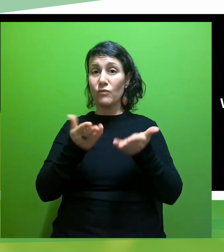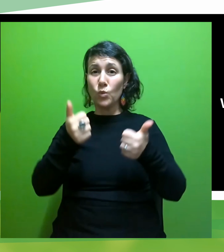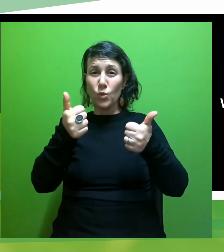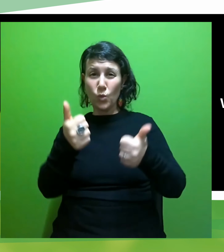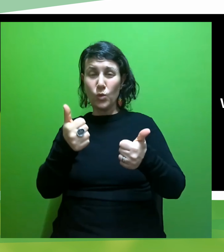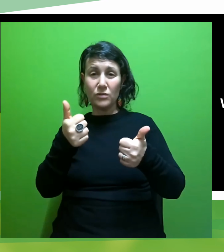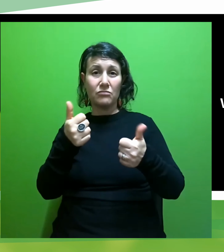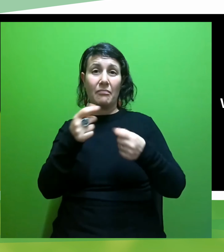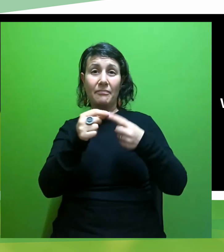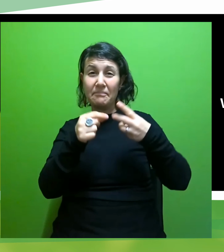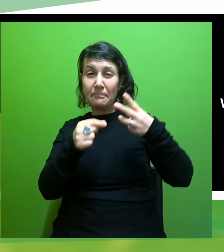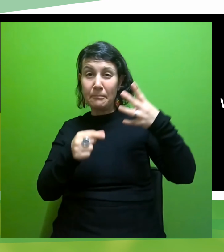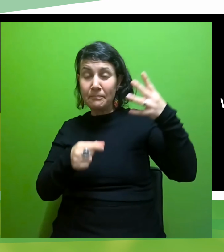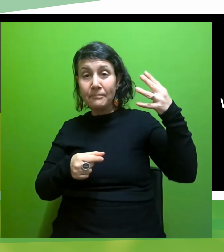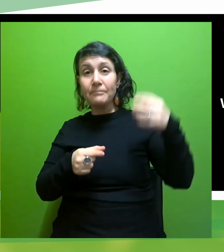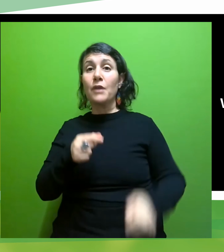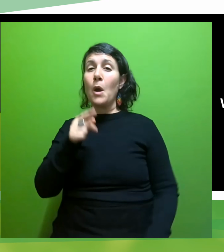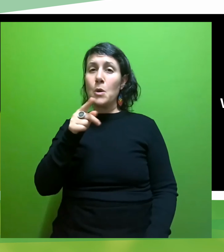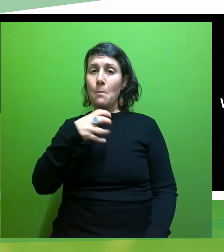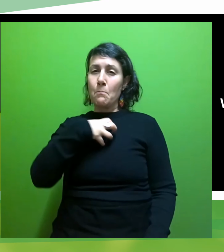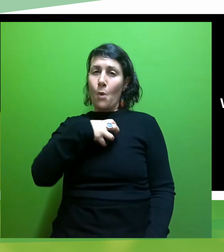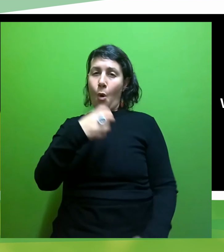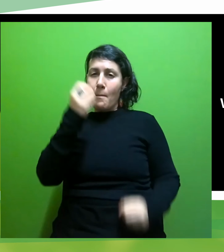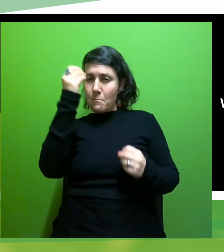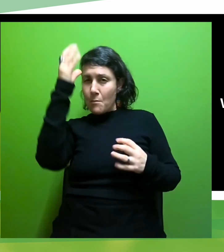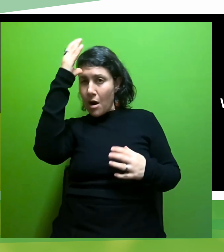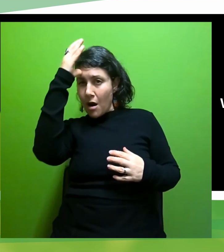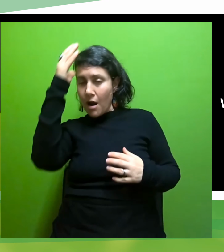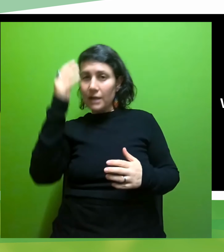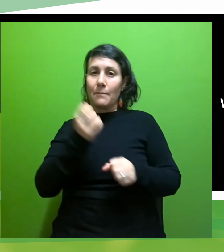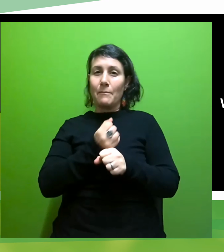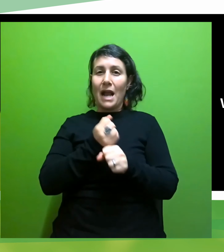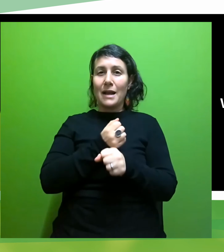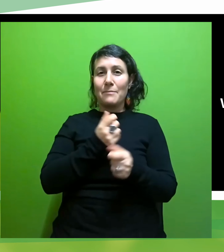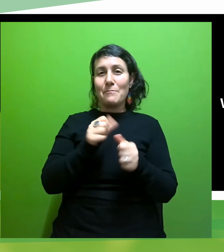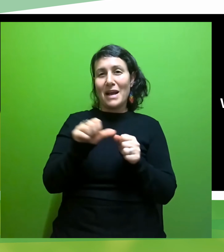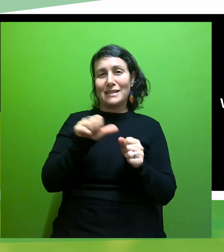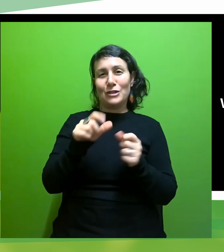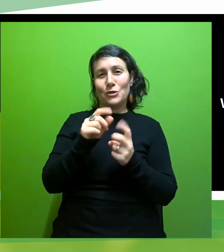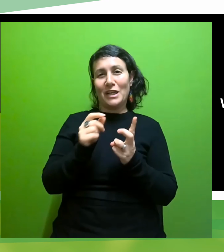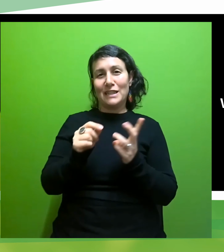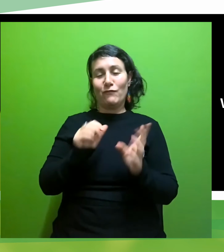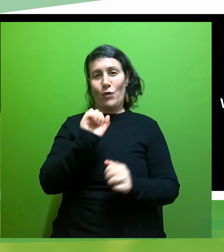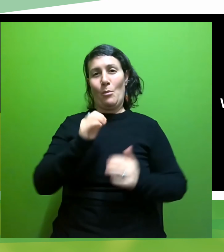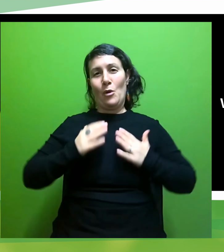facts and you are more informed to make better choices for your bodies.